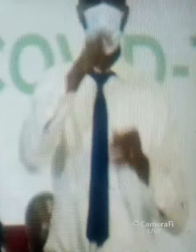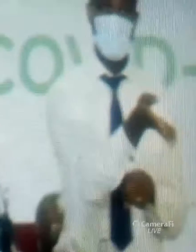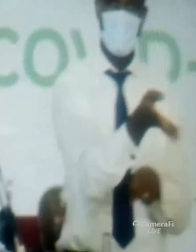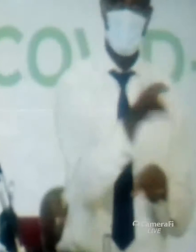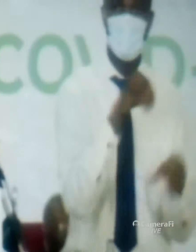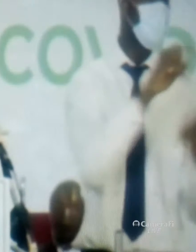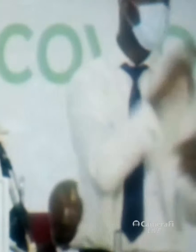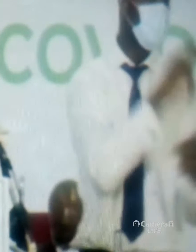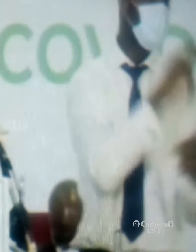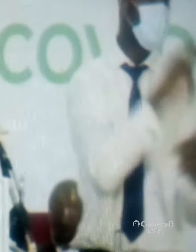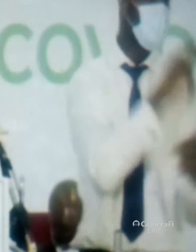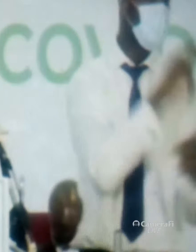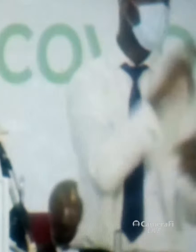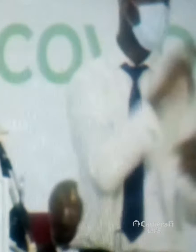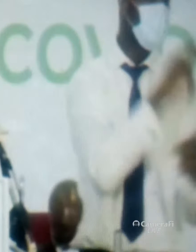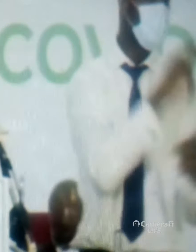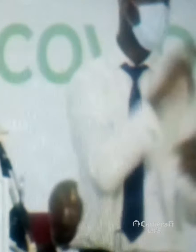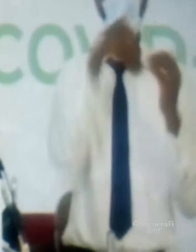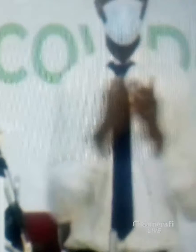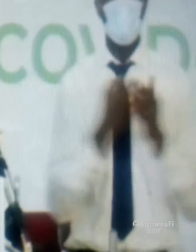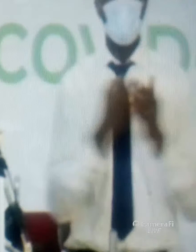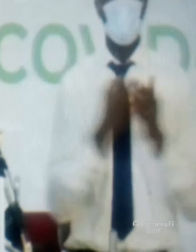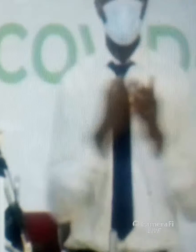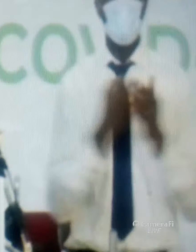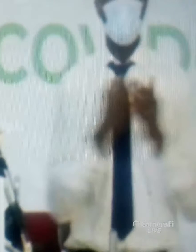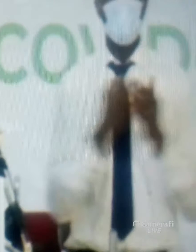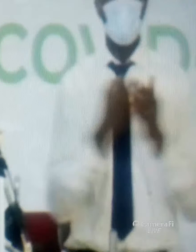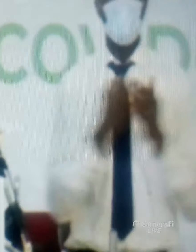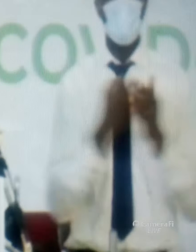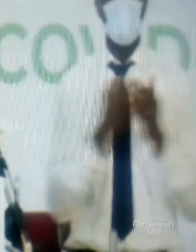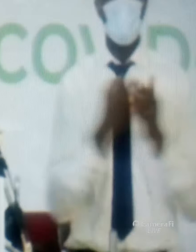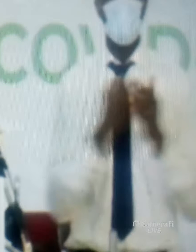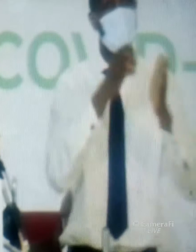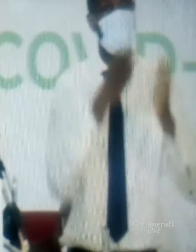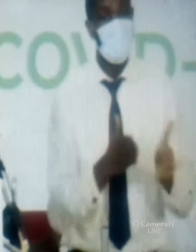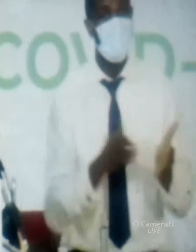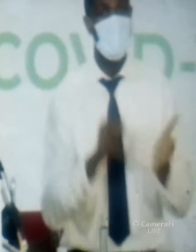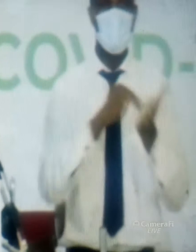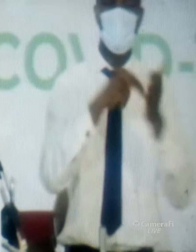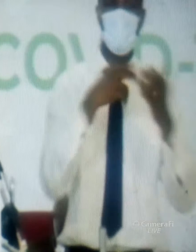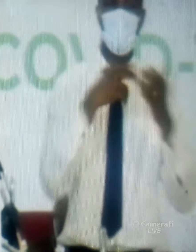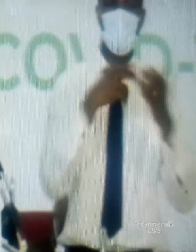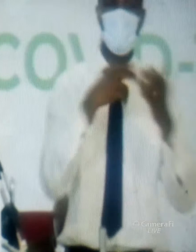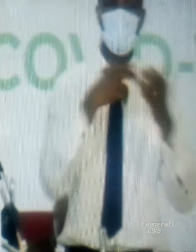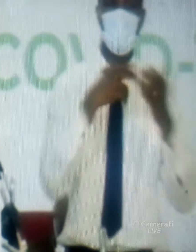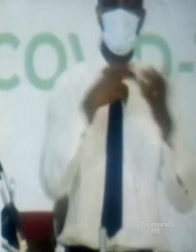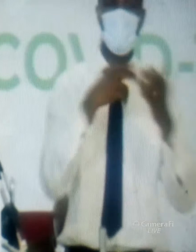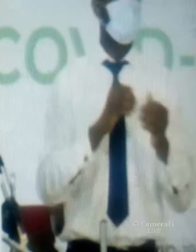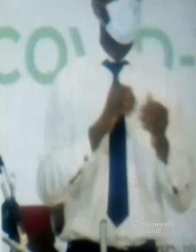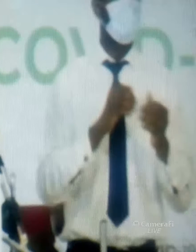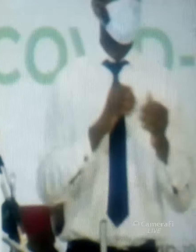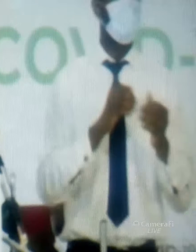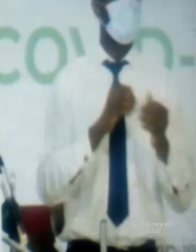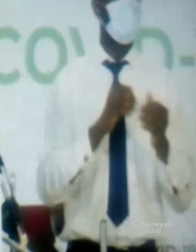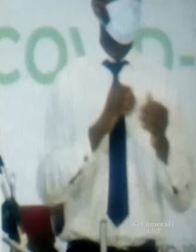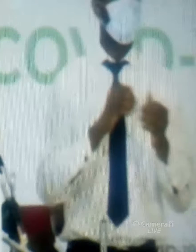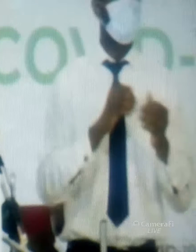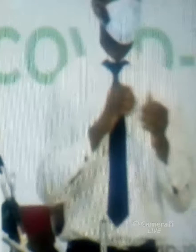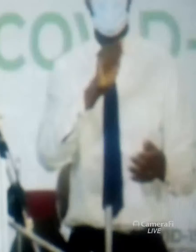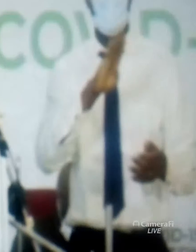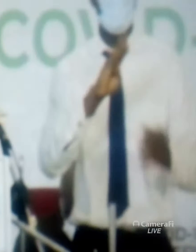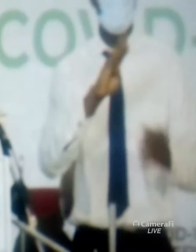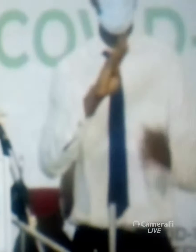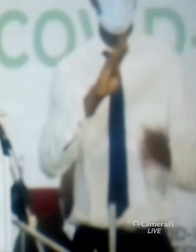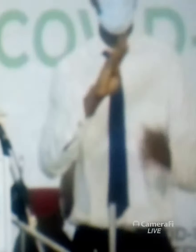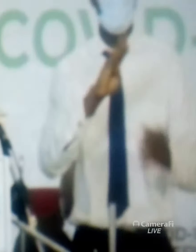laboratories and all the health workers, the doctors, the nurses, the medical laboratory scientists, you